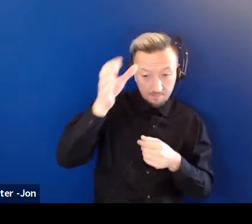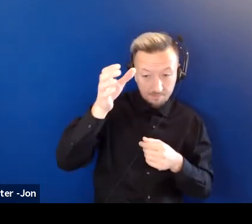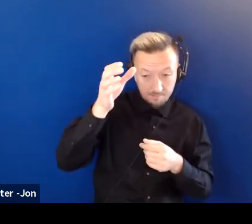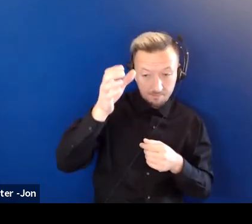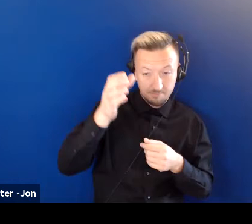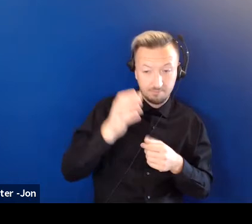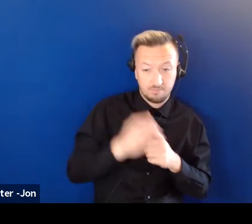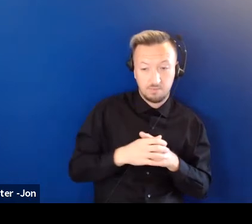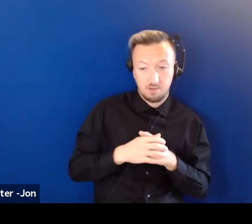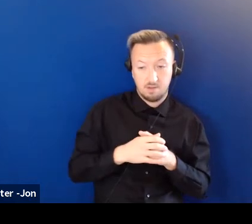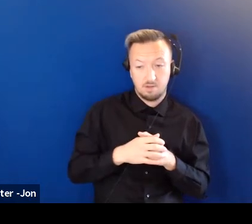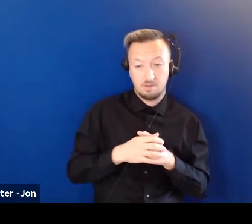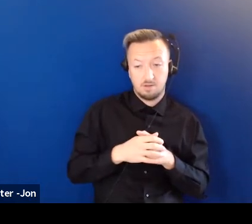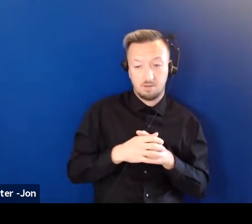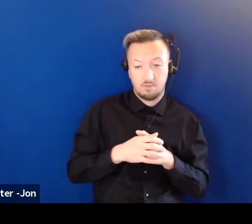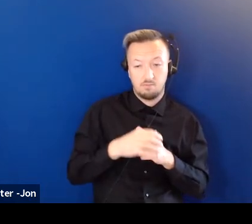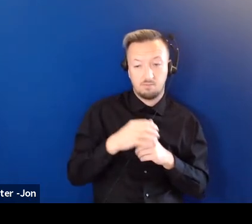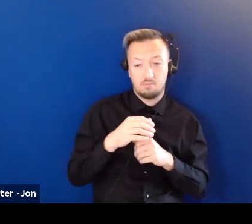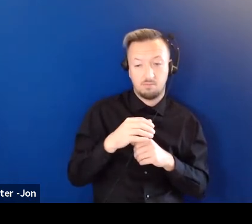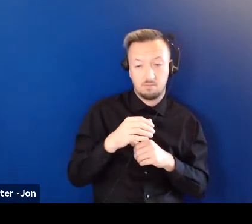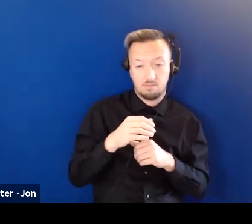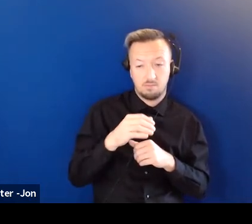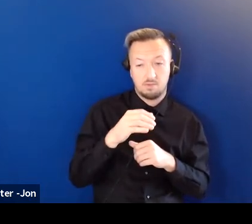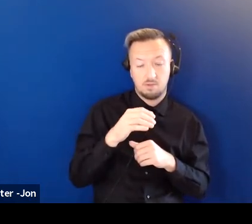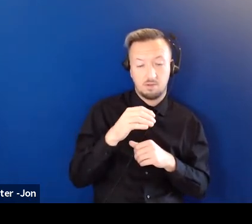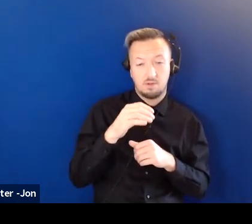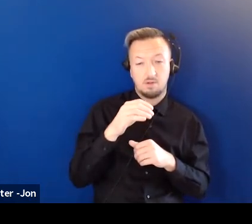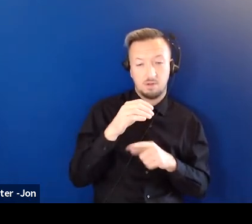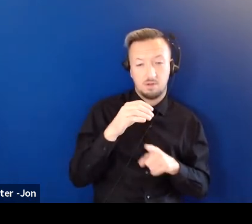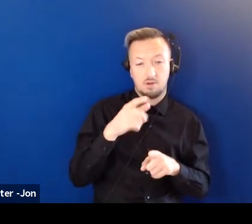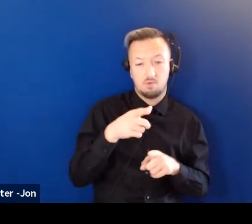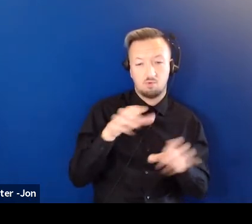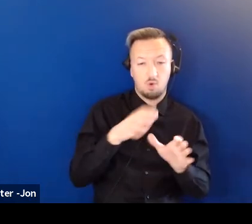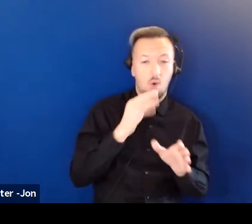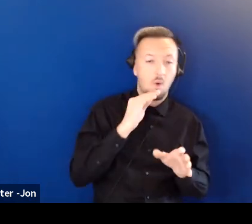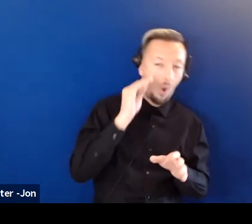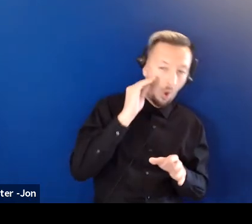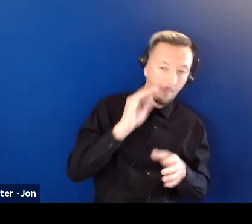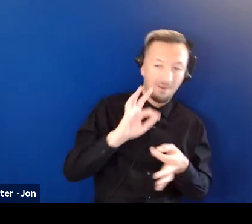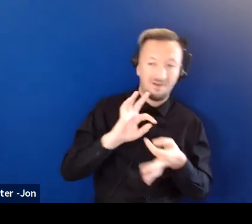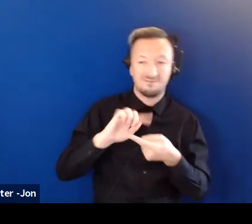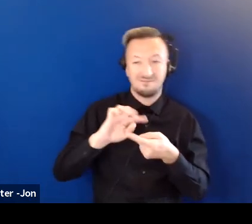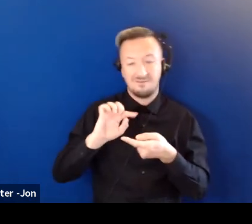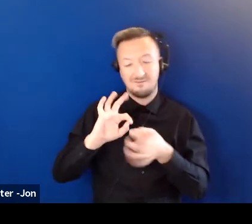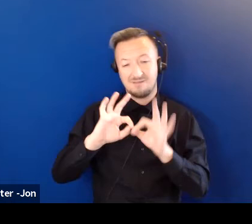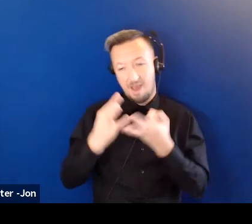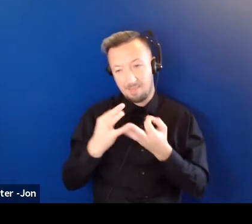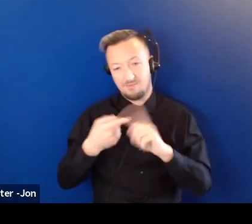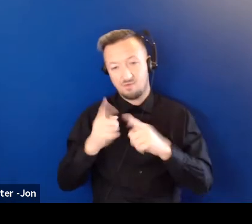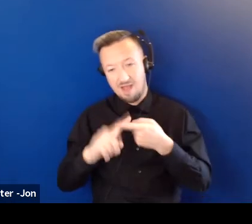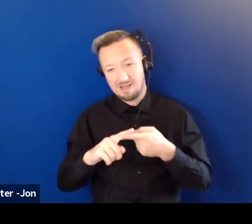then there was a sheet of all these extra activities that they could do at home with family and friends and neighbors.